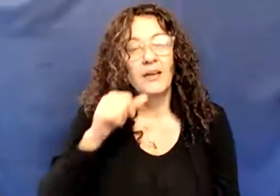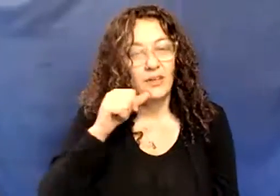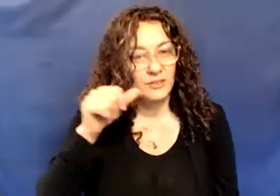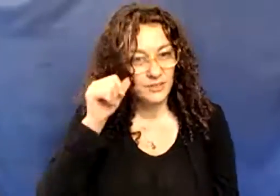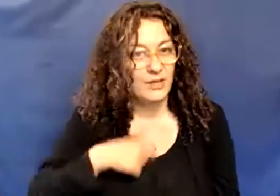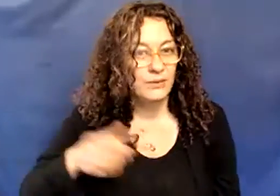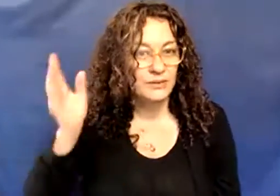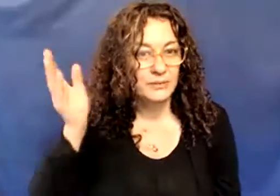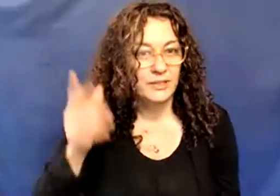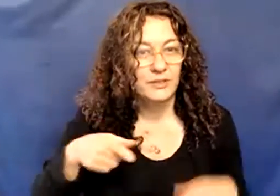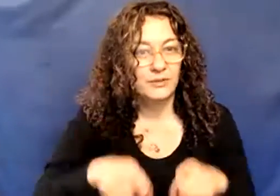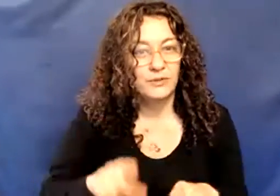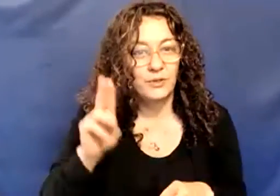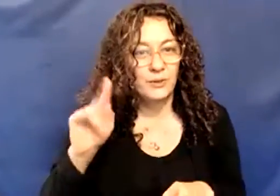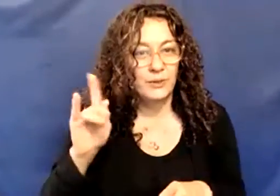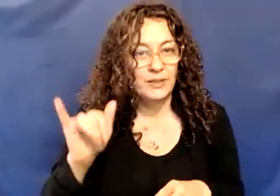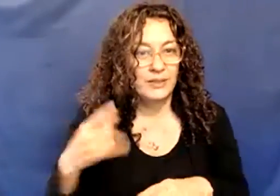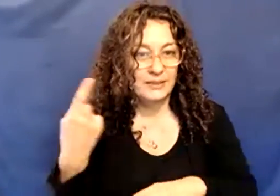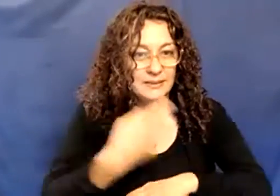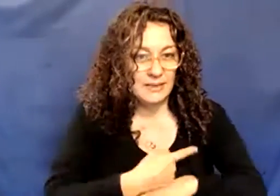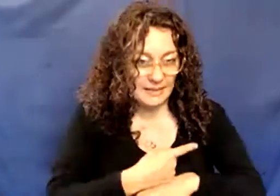said, it's harder for me to keep my composure when I care.